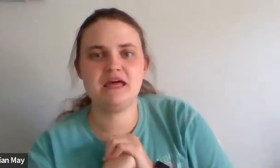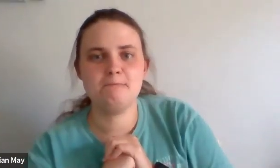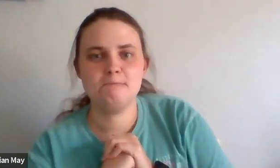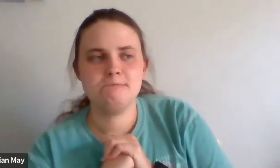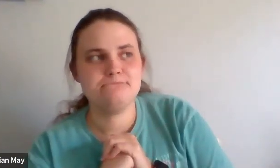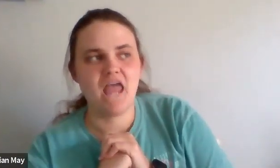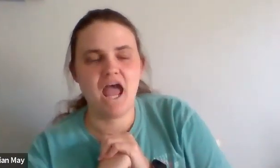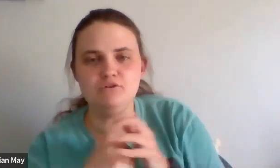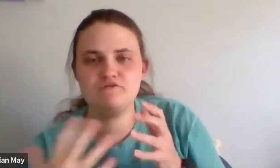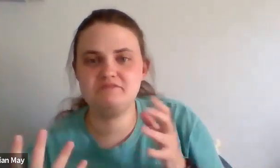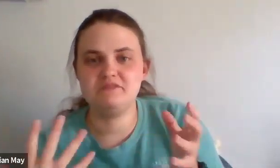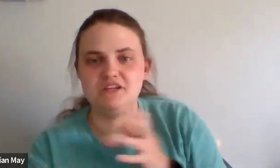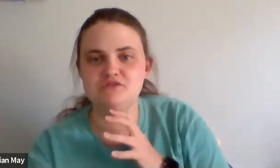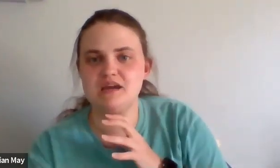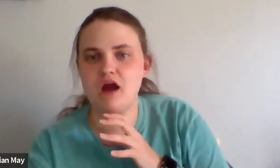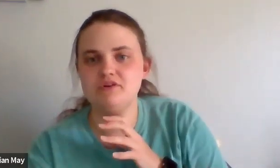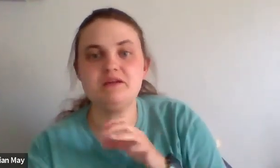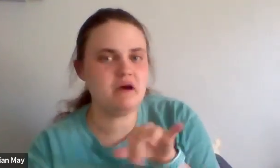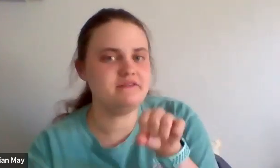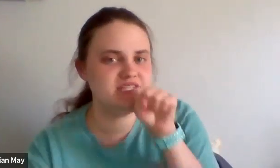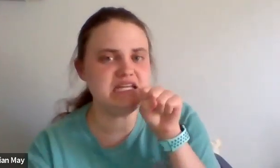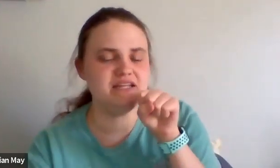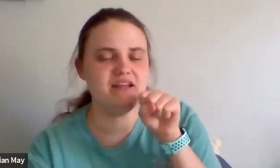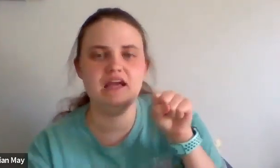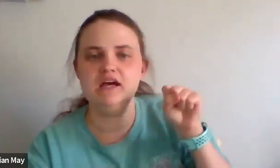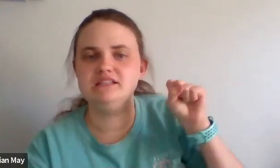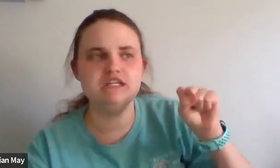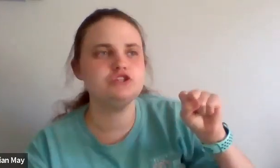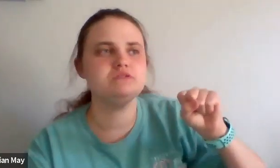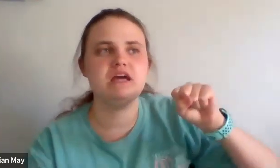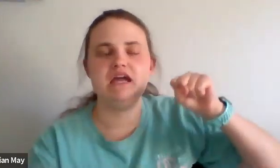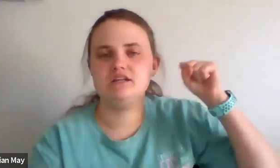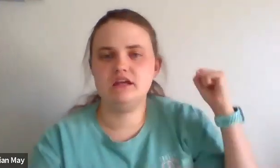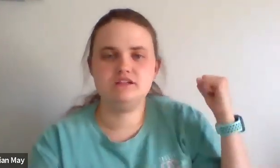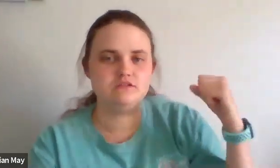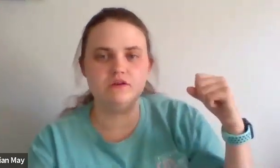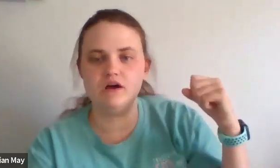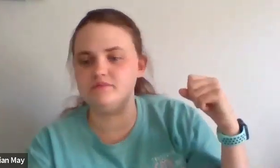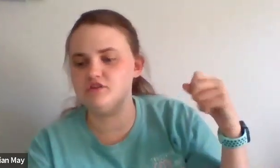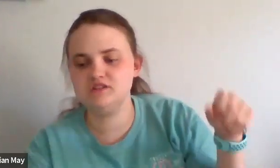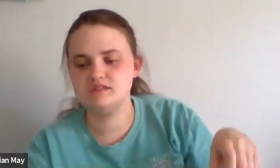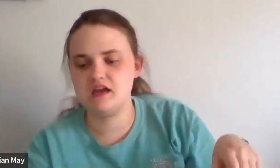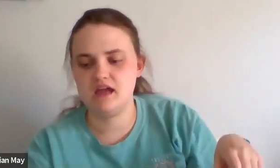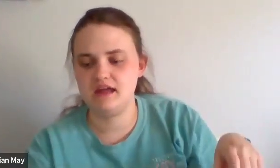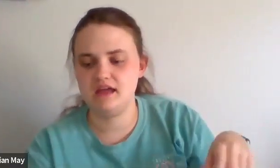like, I don't know if I'm even using it properly. But I've seen, like, teachers will say it, like, students will say it,